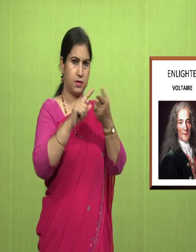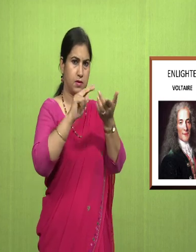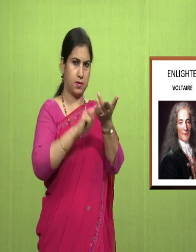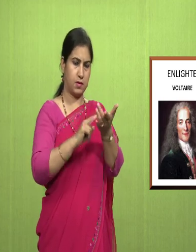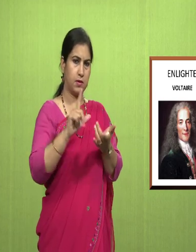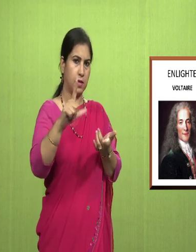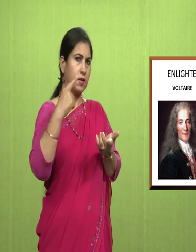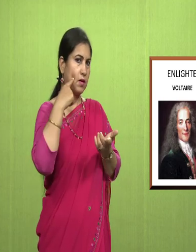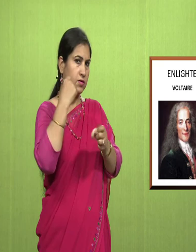Enlightenment thinker.